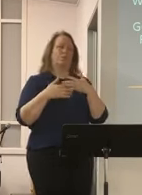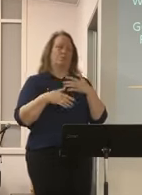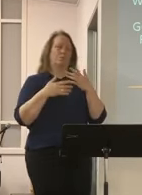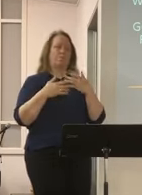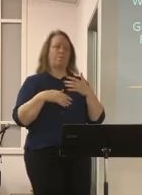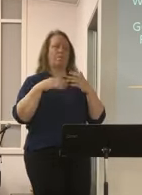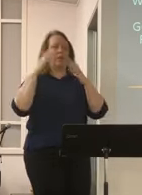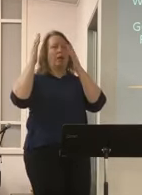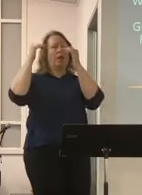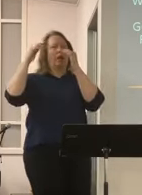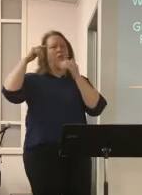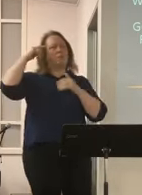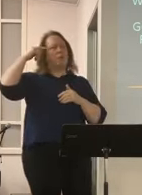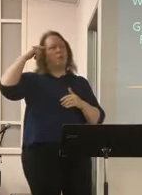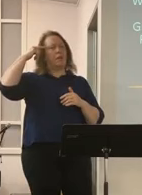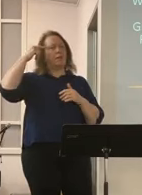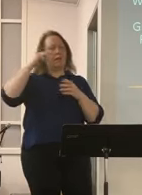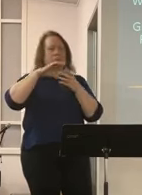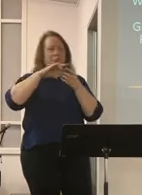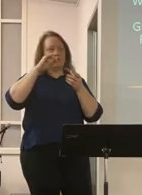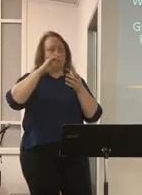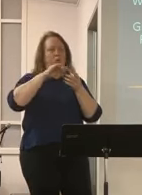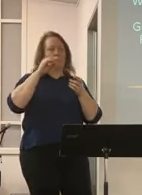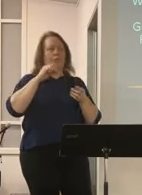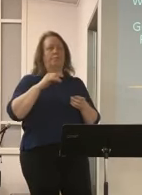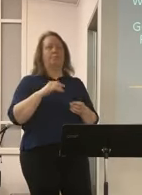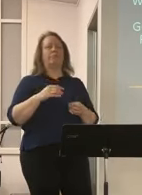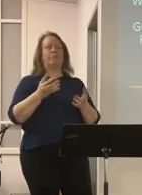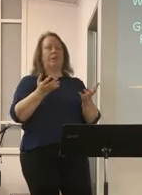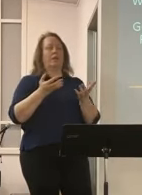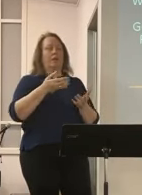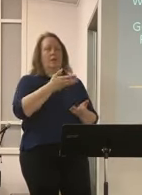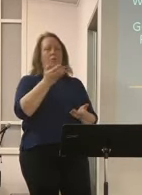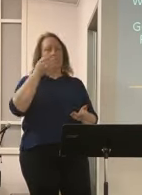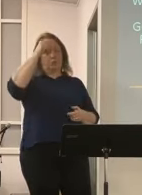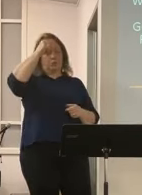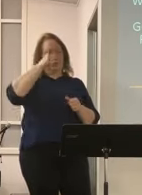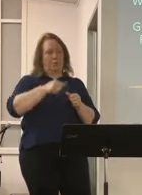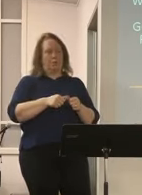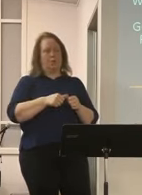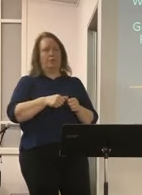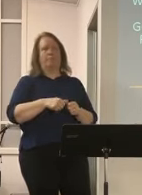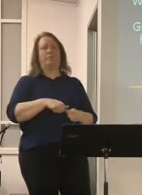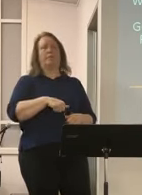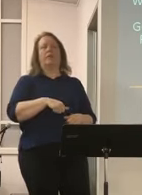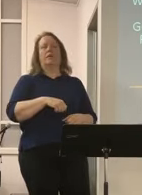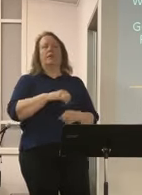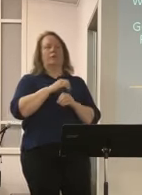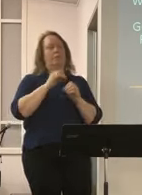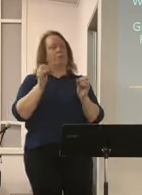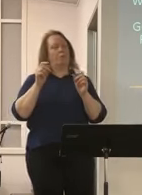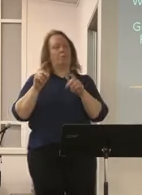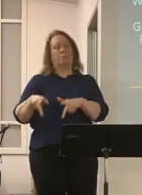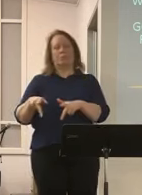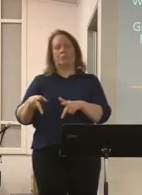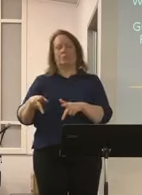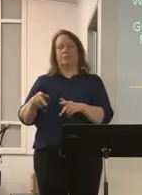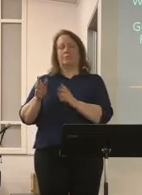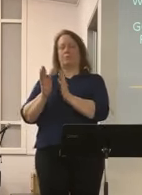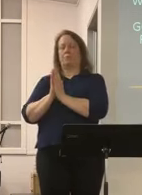I hope you think about this story, and the main thing I want you to remember is no one asked